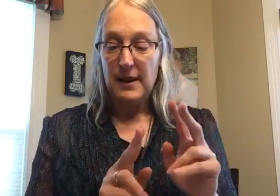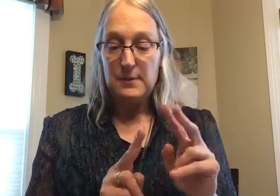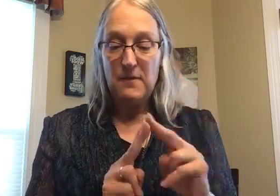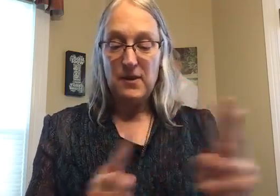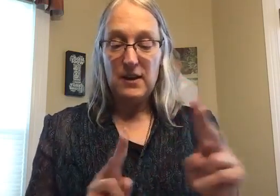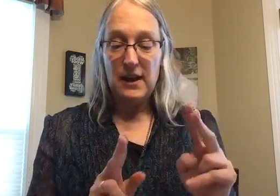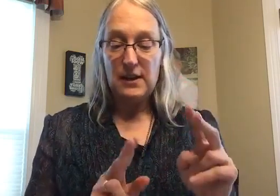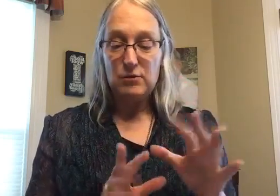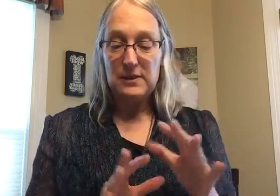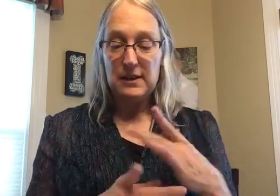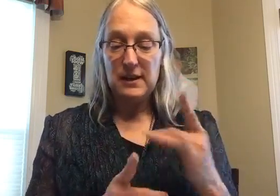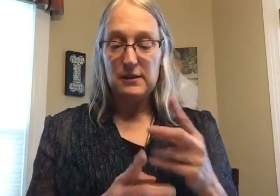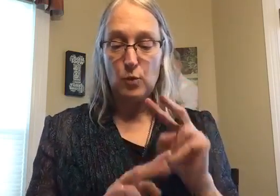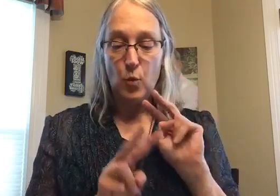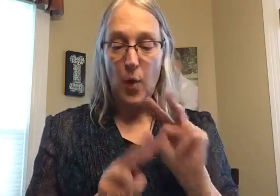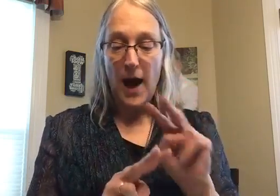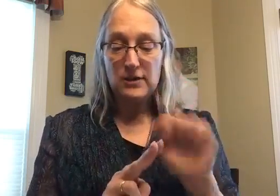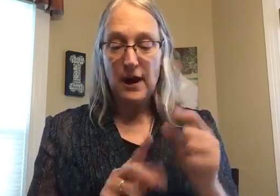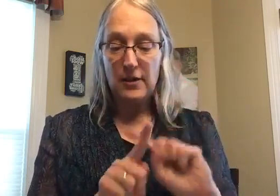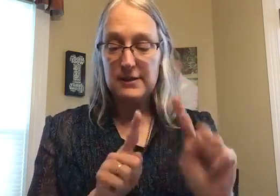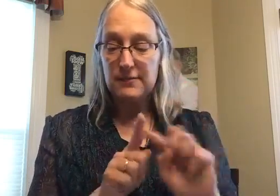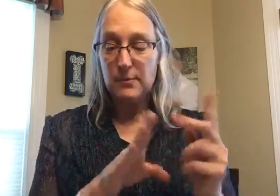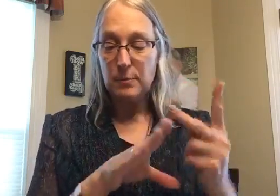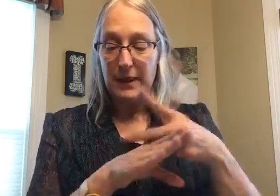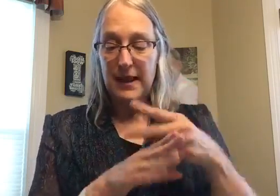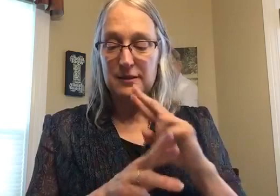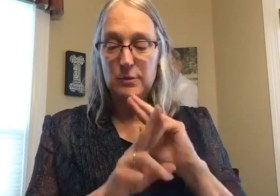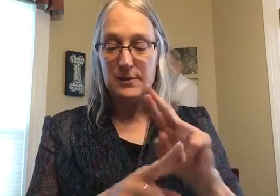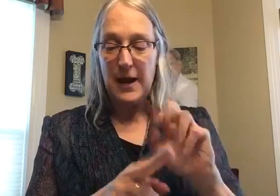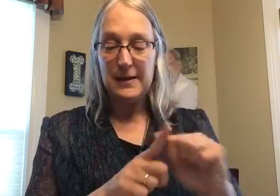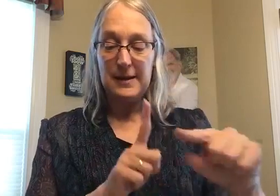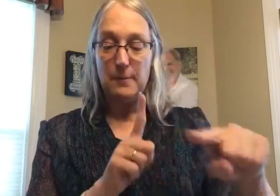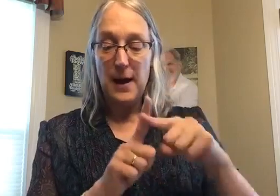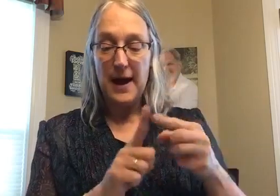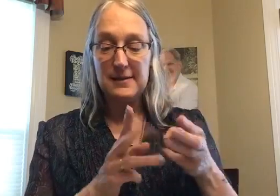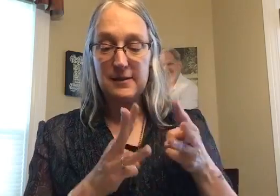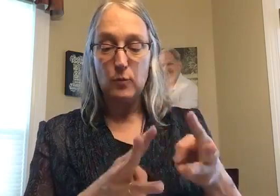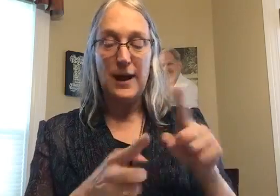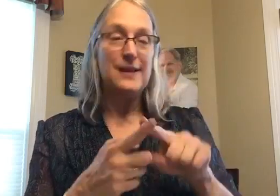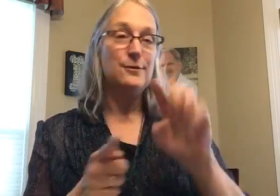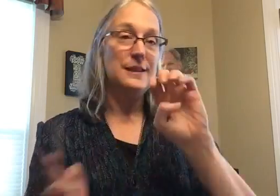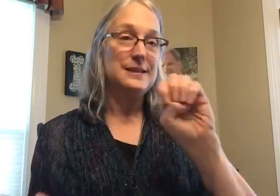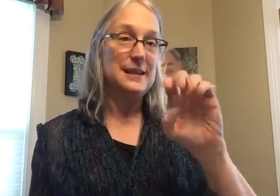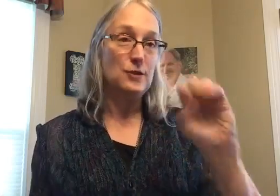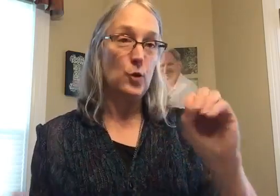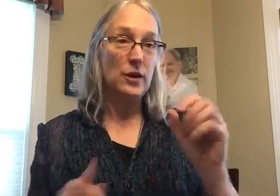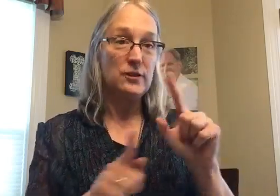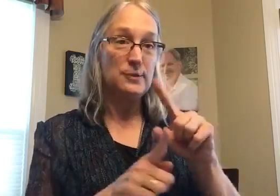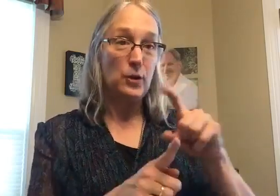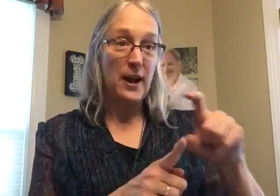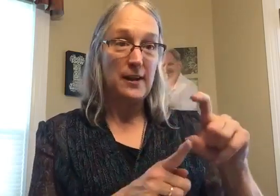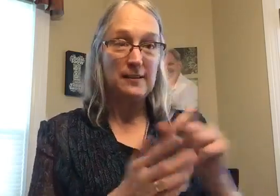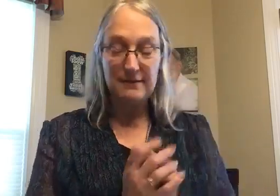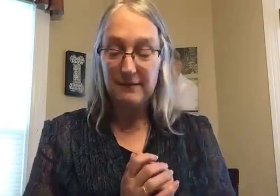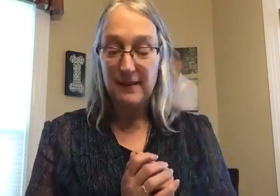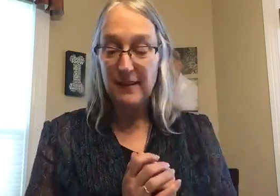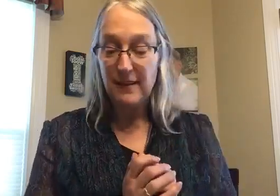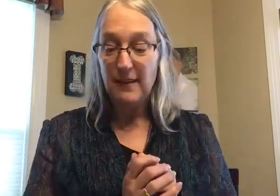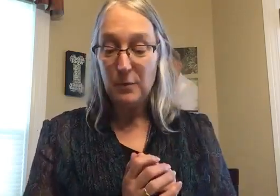been very interesting to watch how the different plants respond in a positive way to the essential oil spray. Pretty